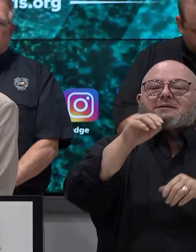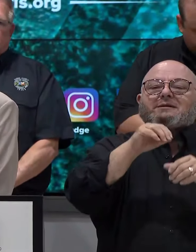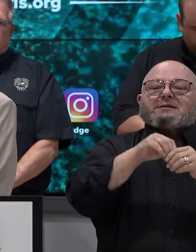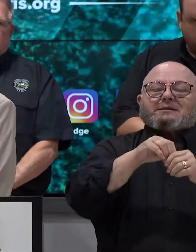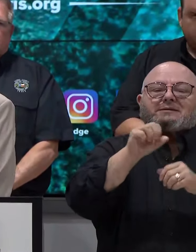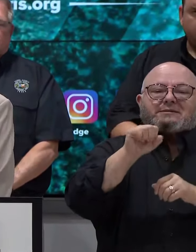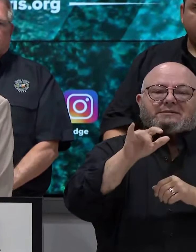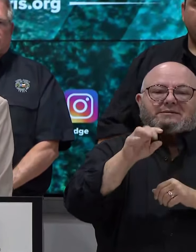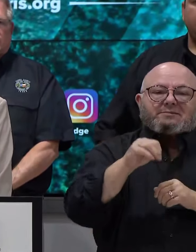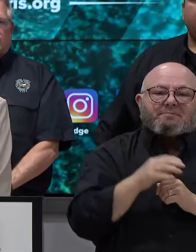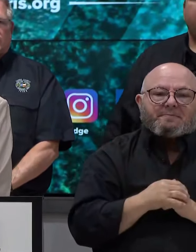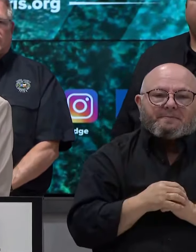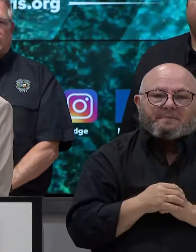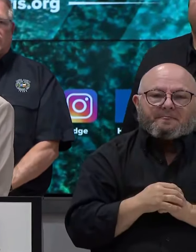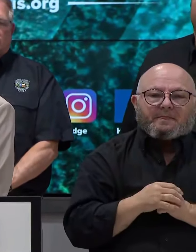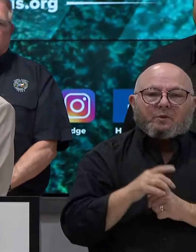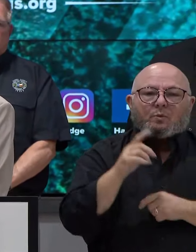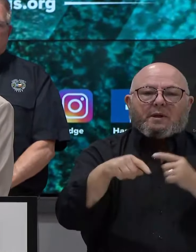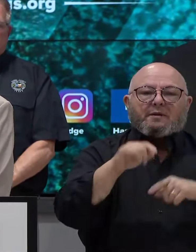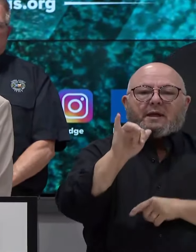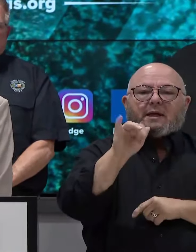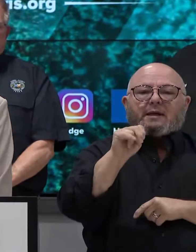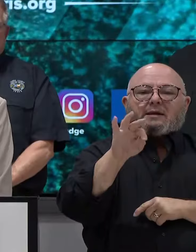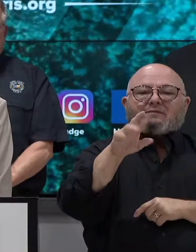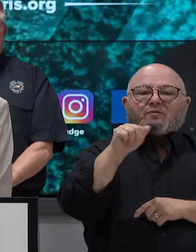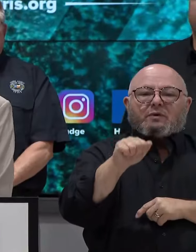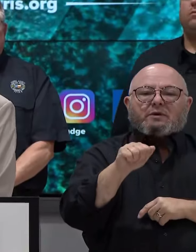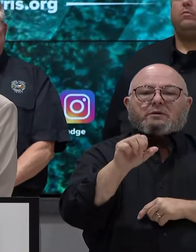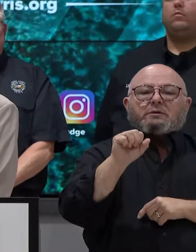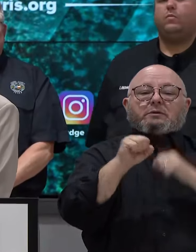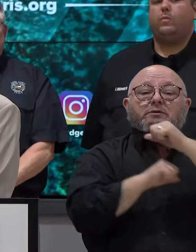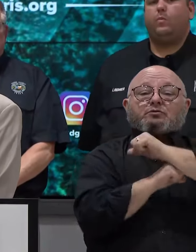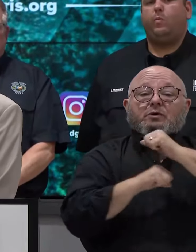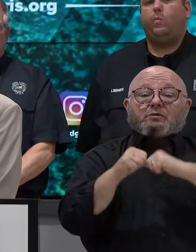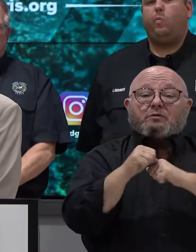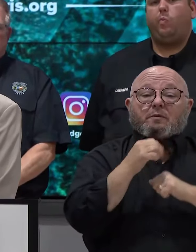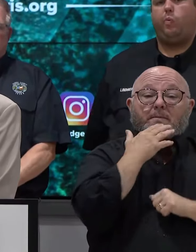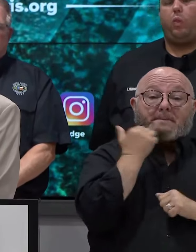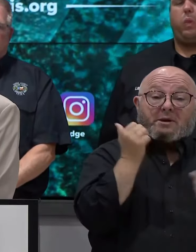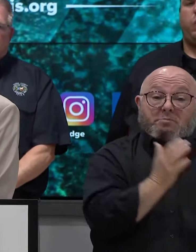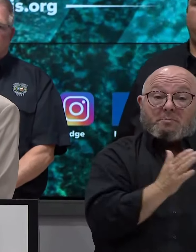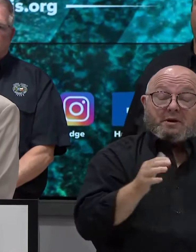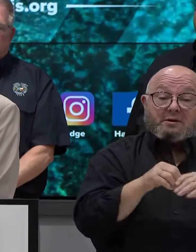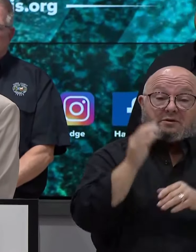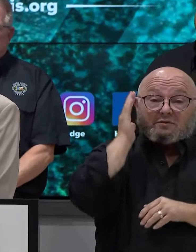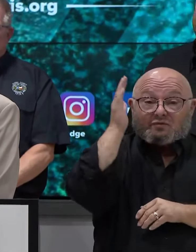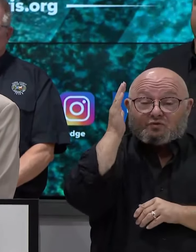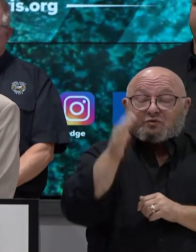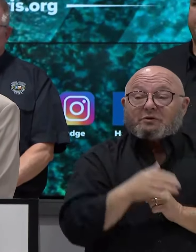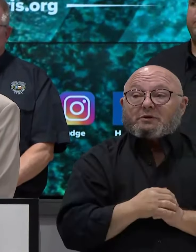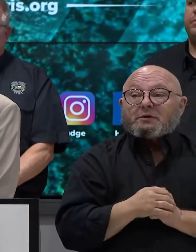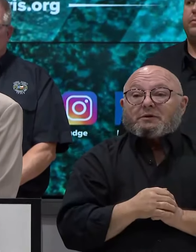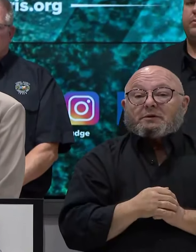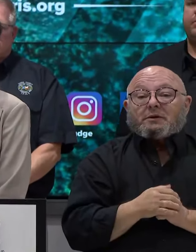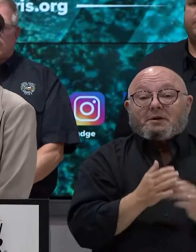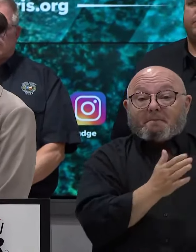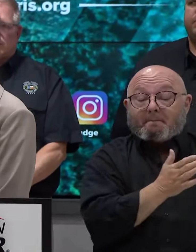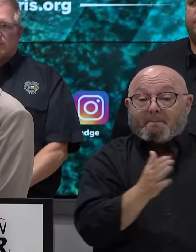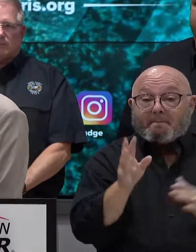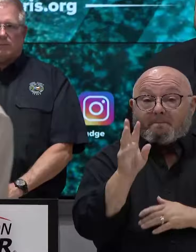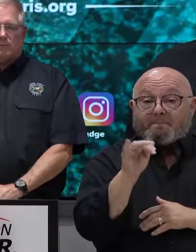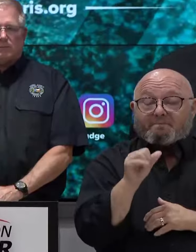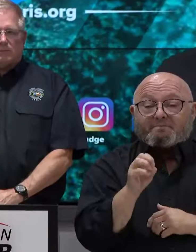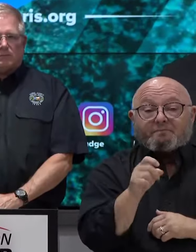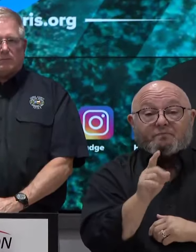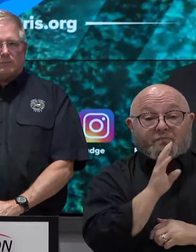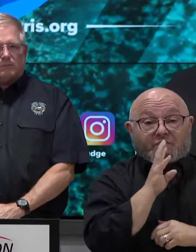weeks. What about the infrastructure? Is there anything that can be done to be better prepared in the future? I mean, planning-wise?